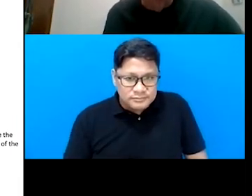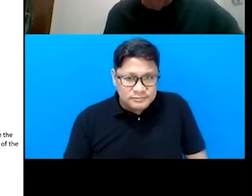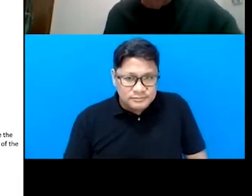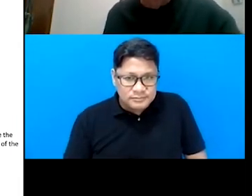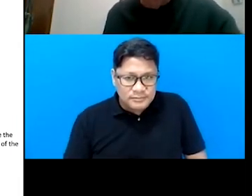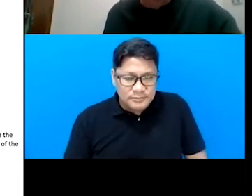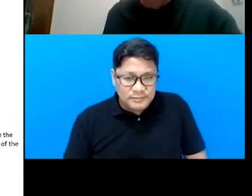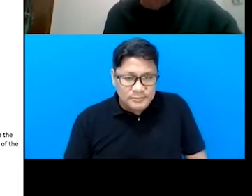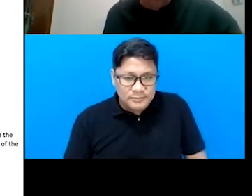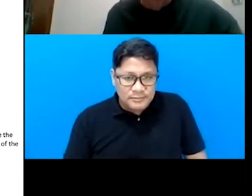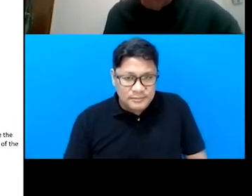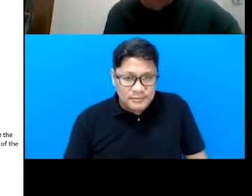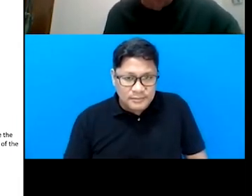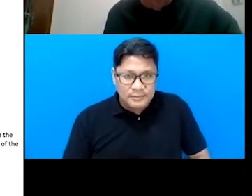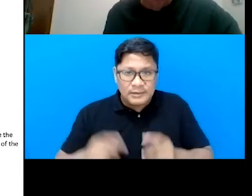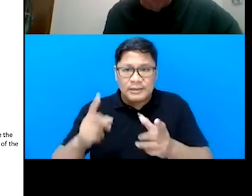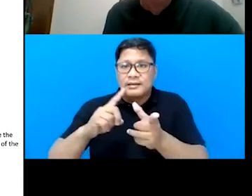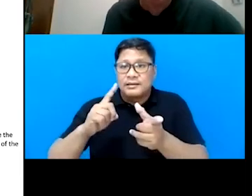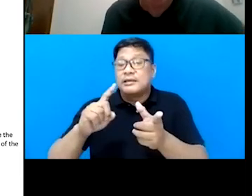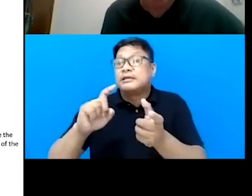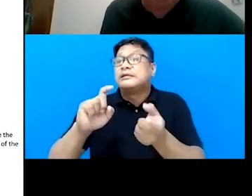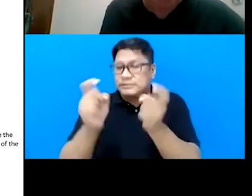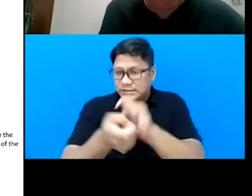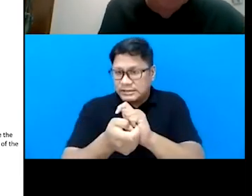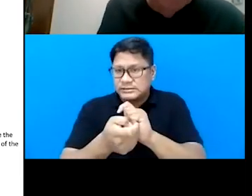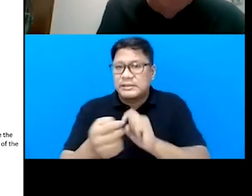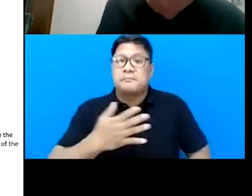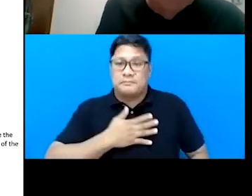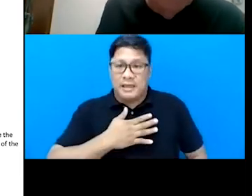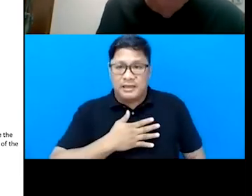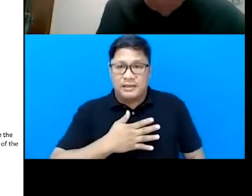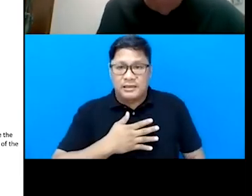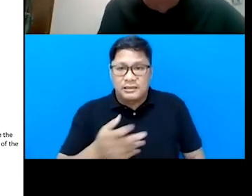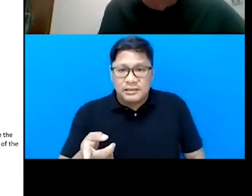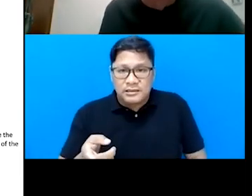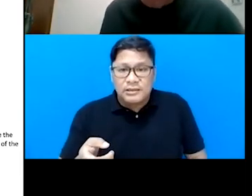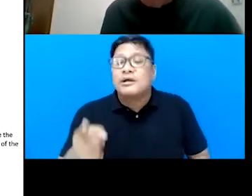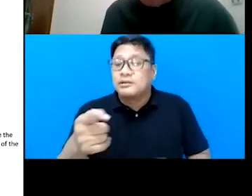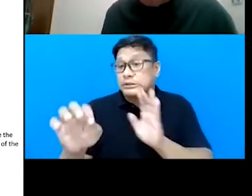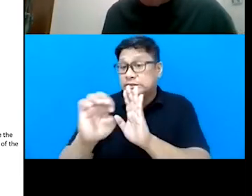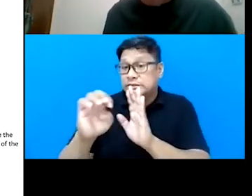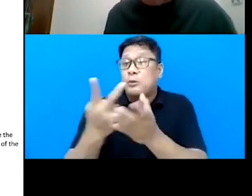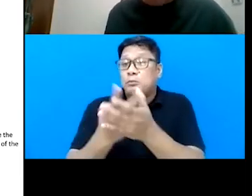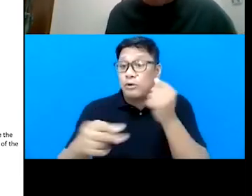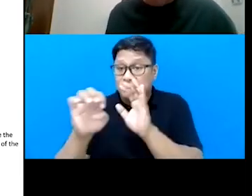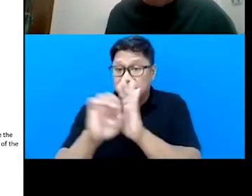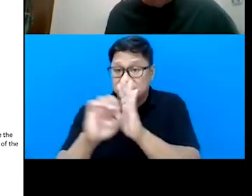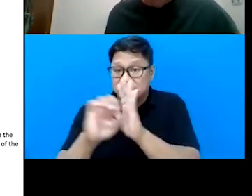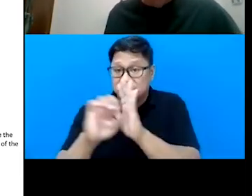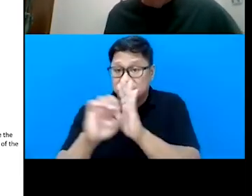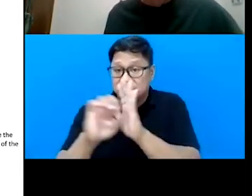And then change my to both of those examples, both of those translations to